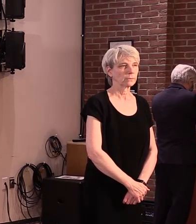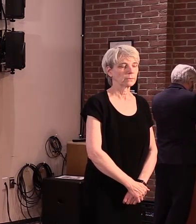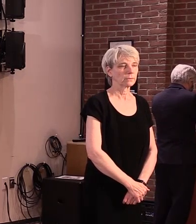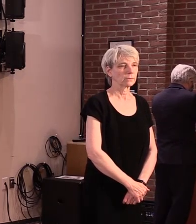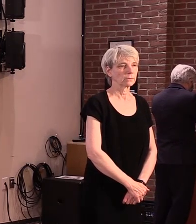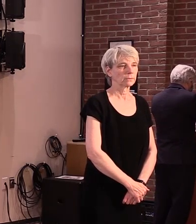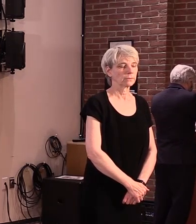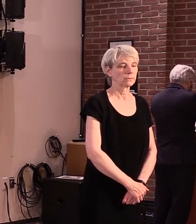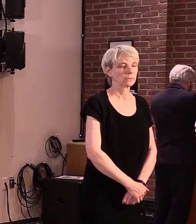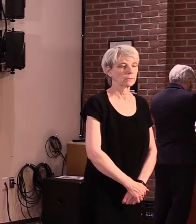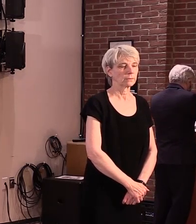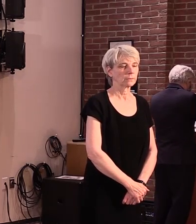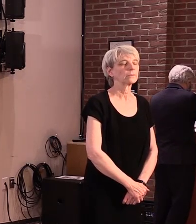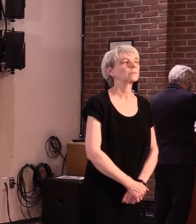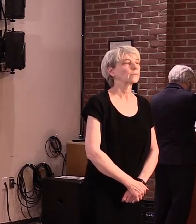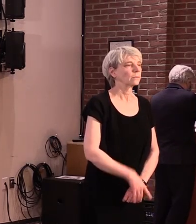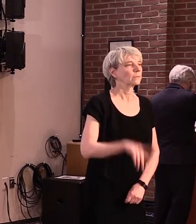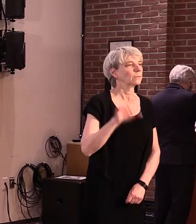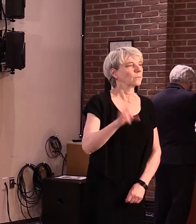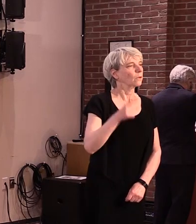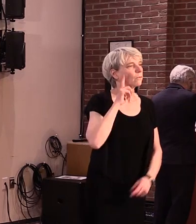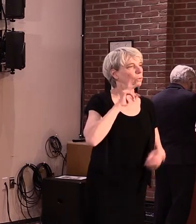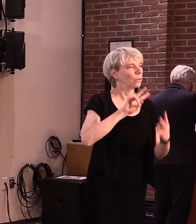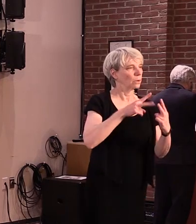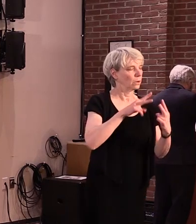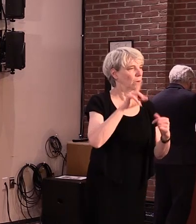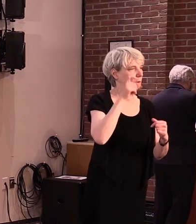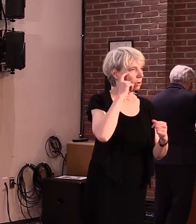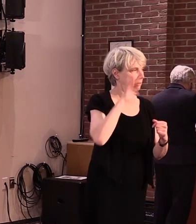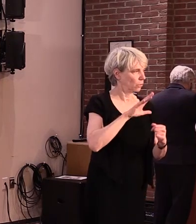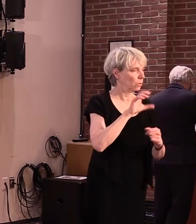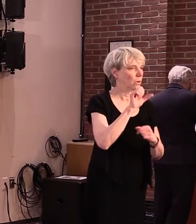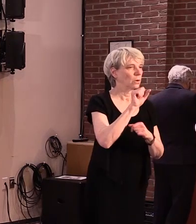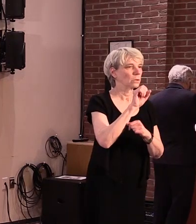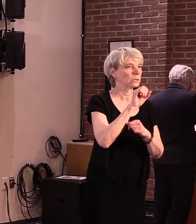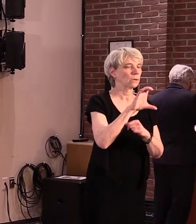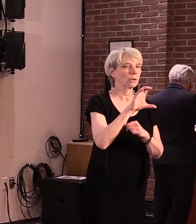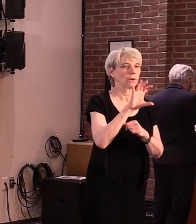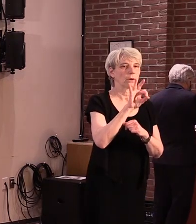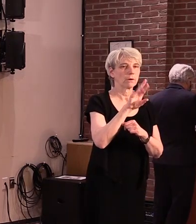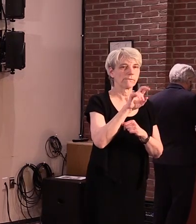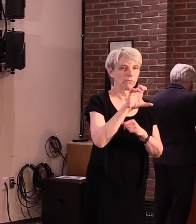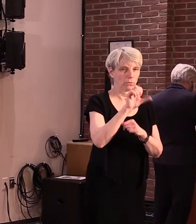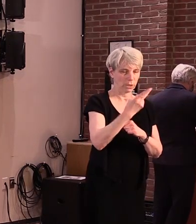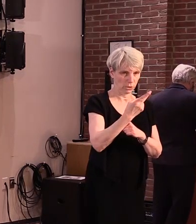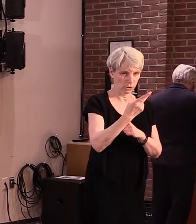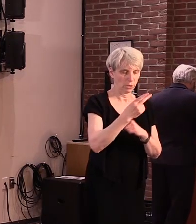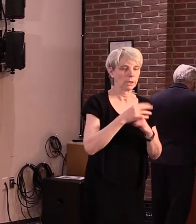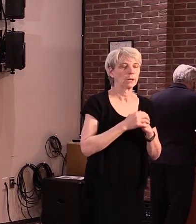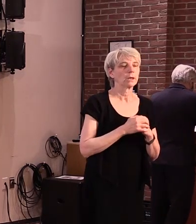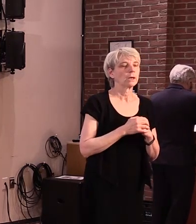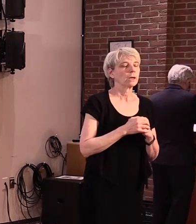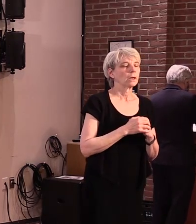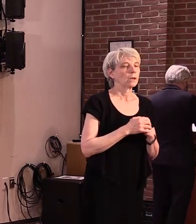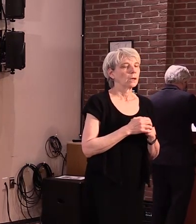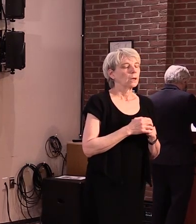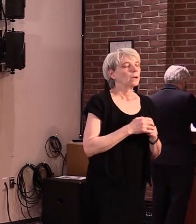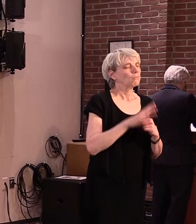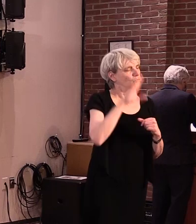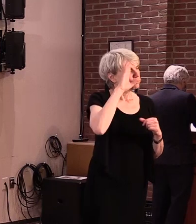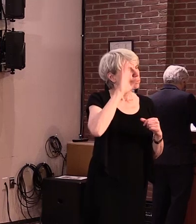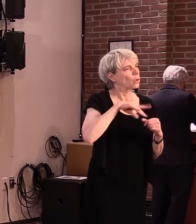Governor, this is a question for either you or Secretary French. Given the state of Vermont's increased emphasis on working at